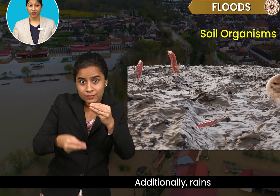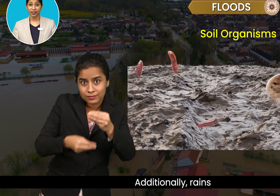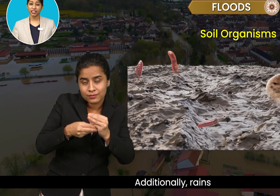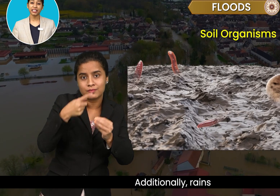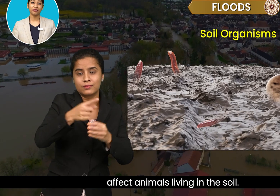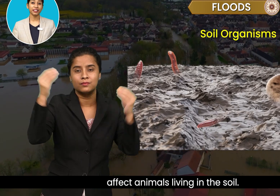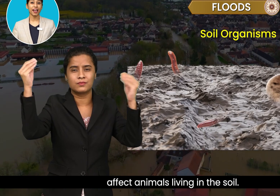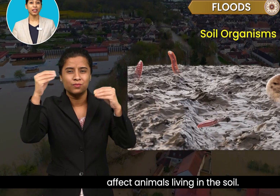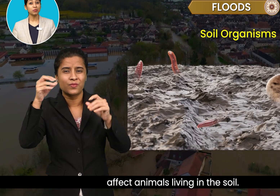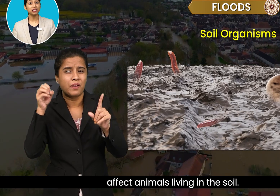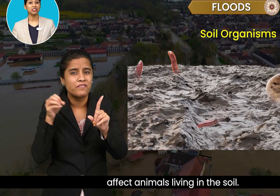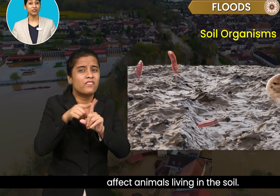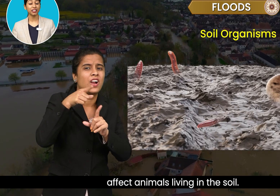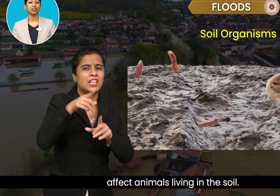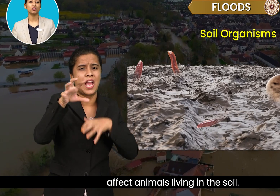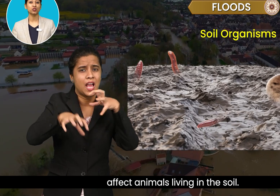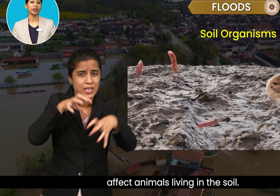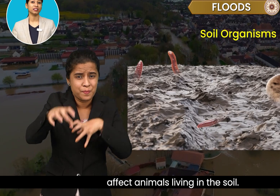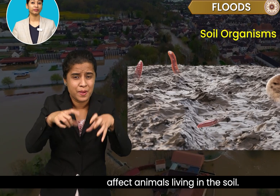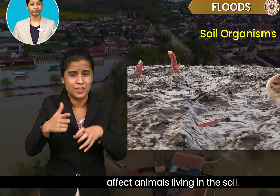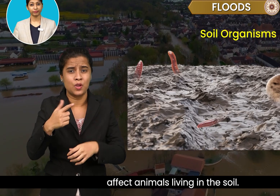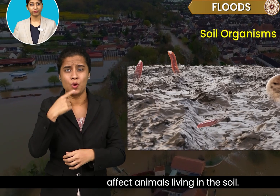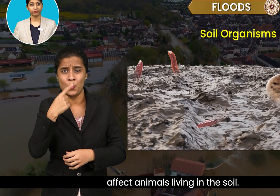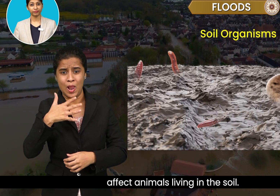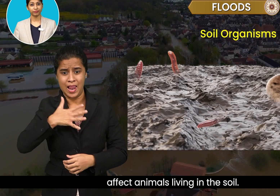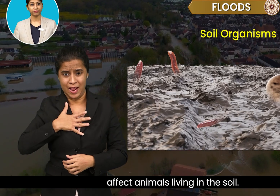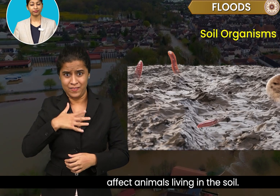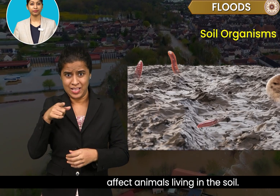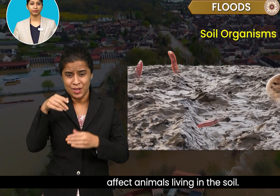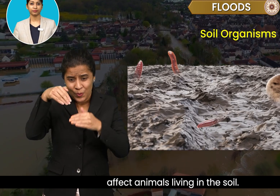Additionally, rains affect animals living in the soil.